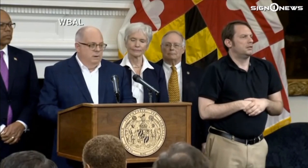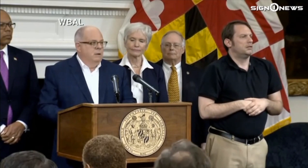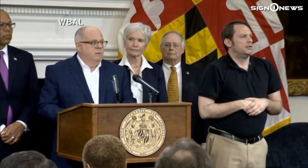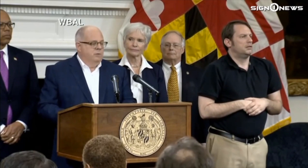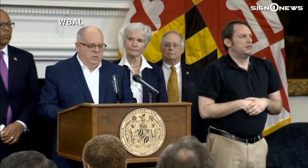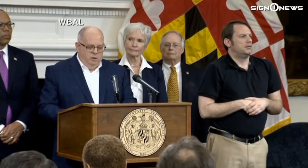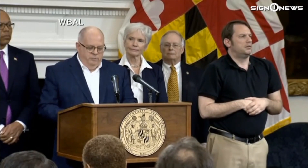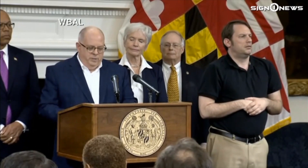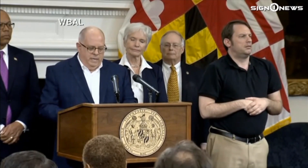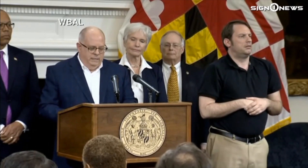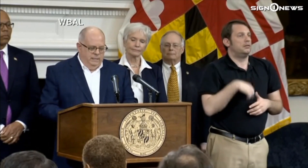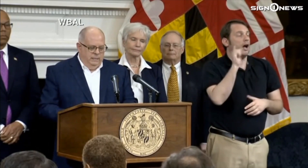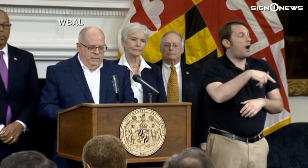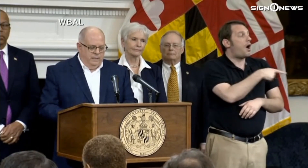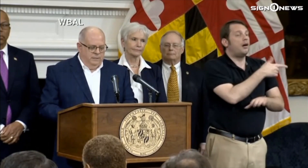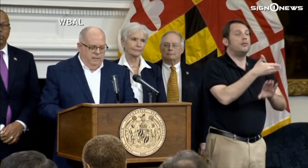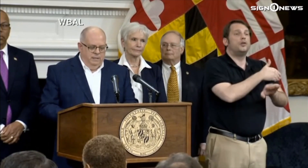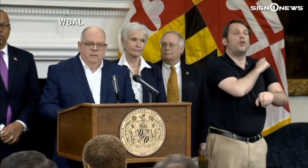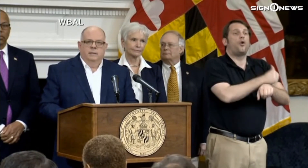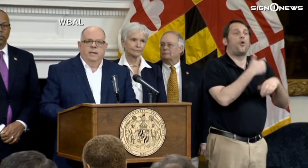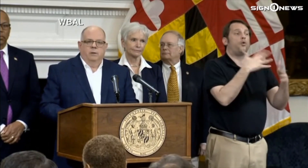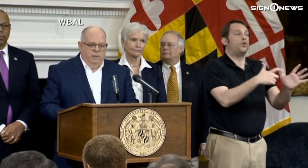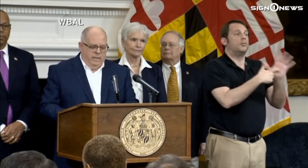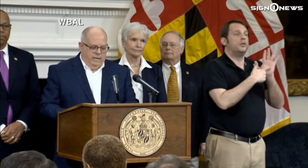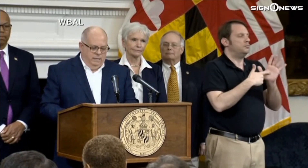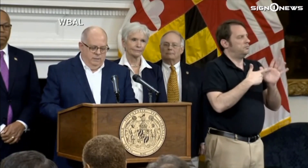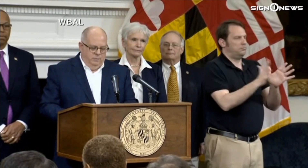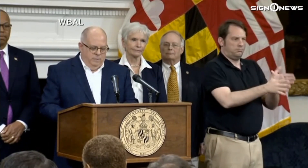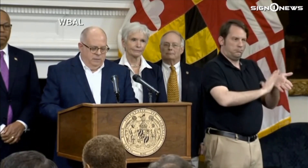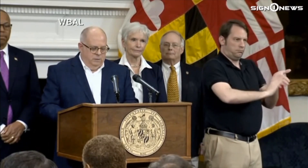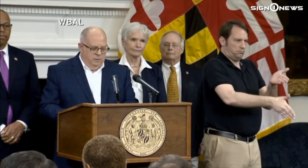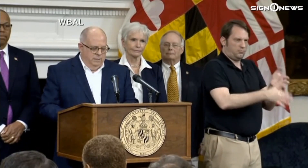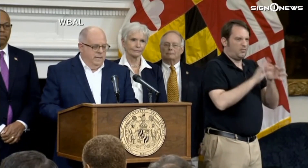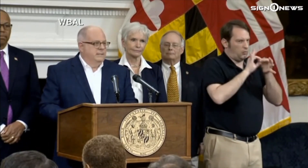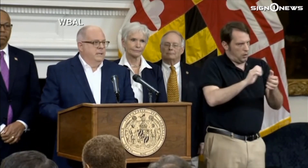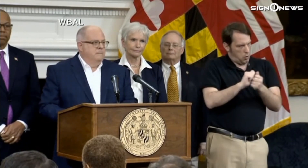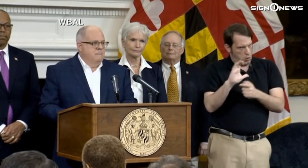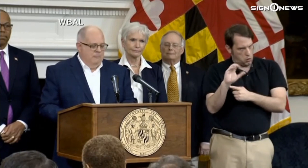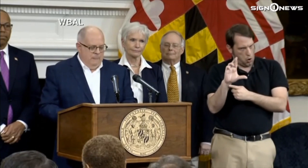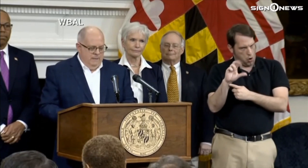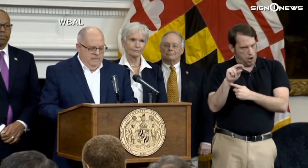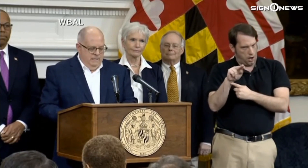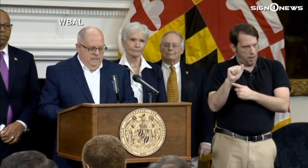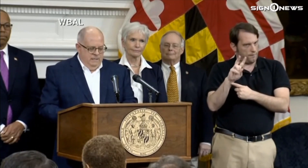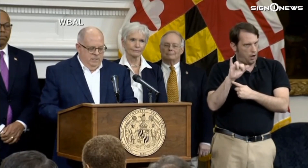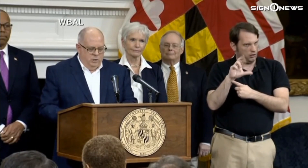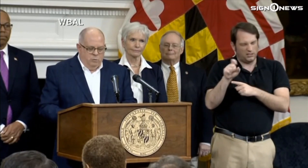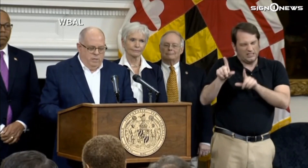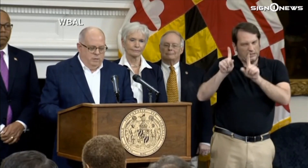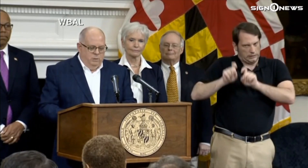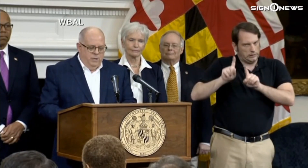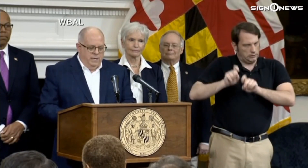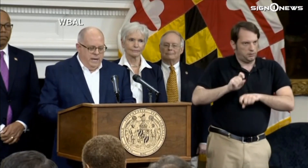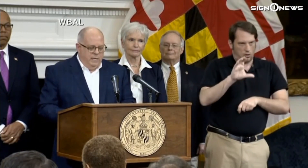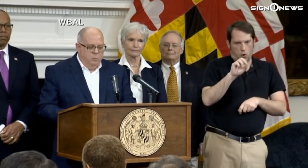for COVID-19 testing that are related to medical necessity. It is critical that anyone